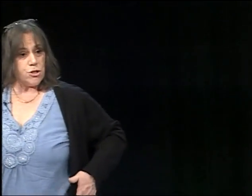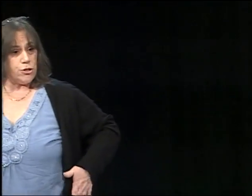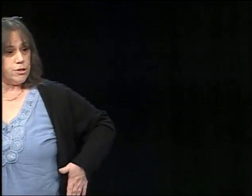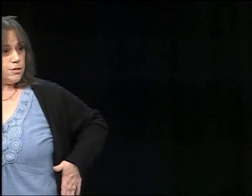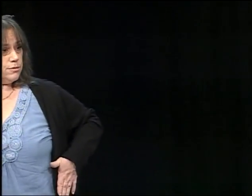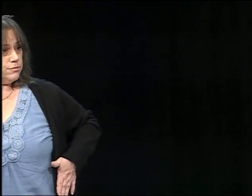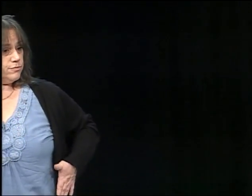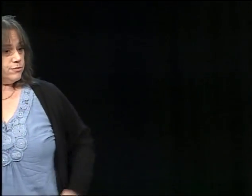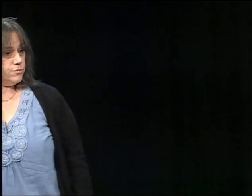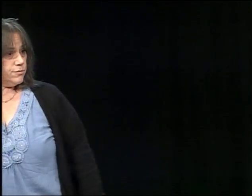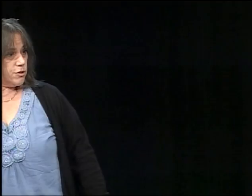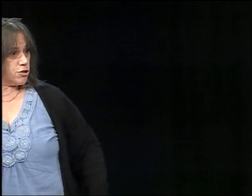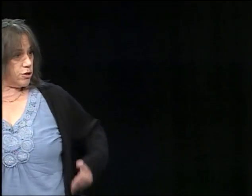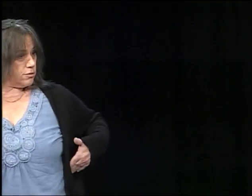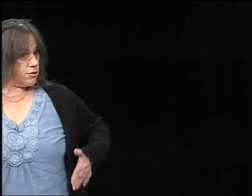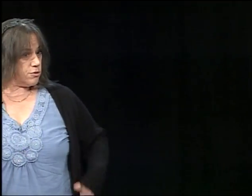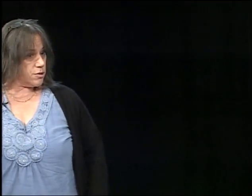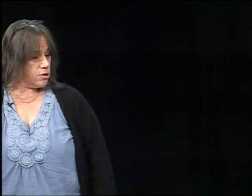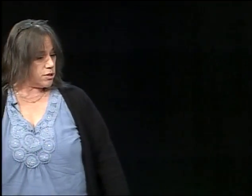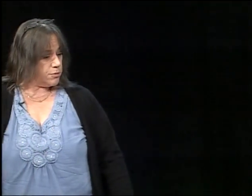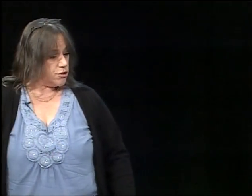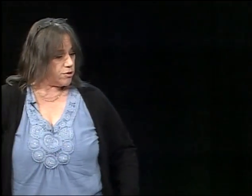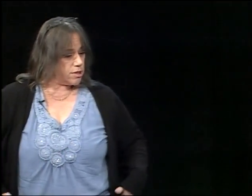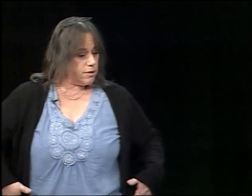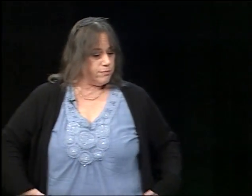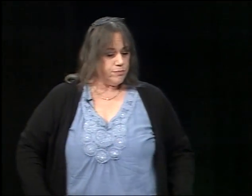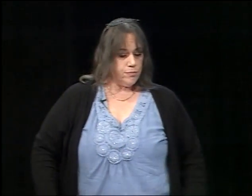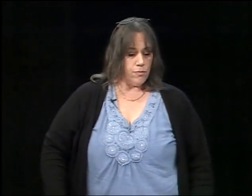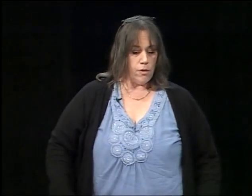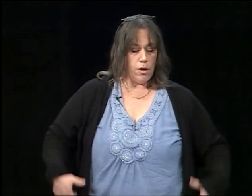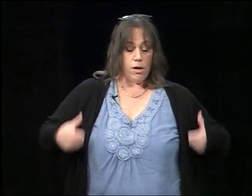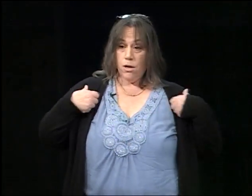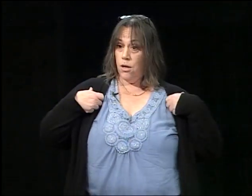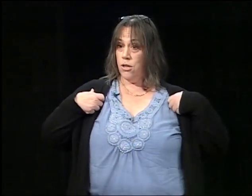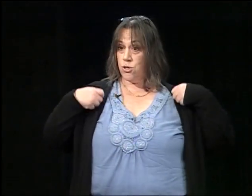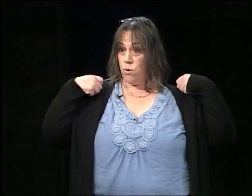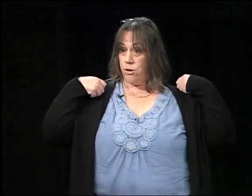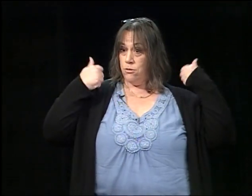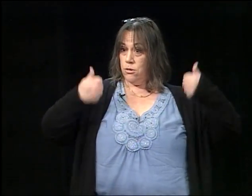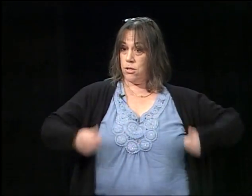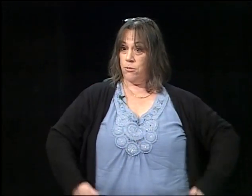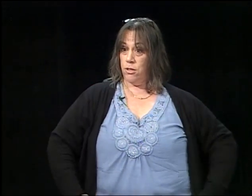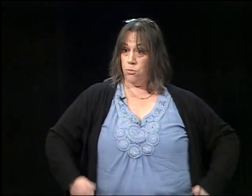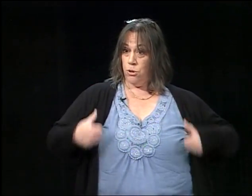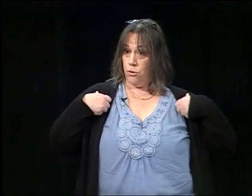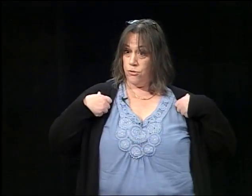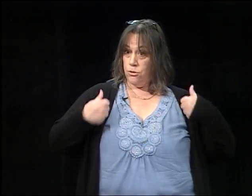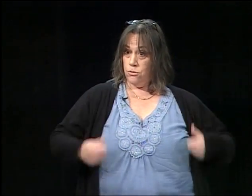skirt. Skirt. So it's just simply straight down. A sweater is something that you pull over.